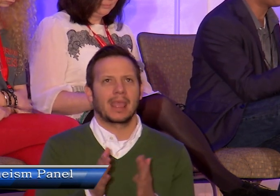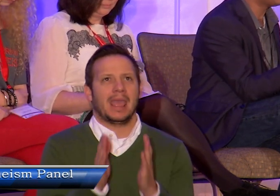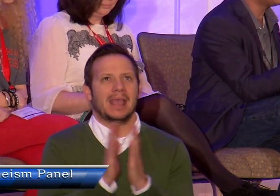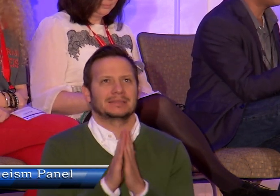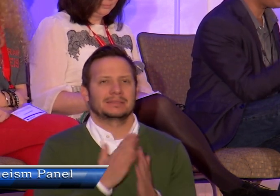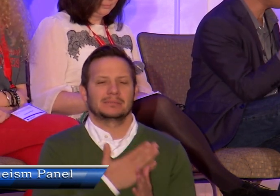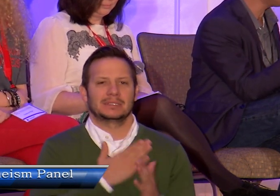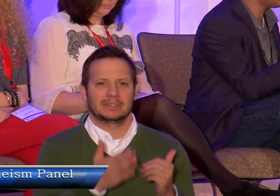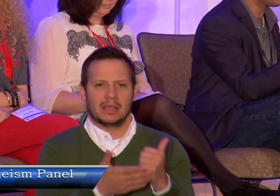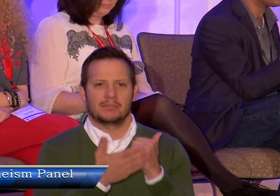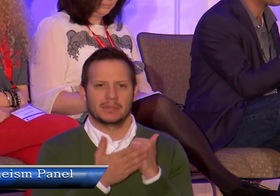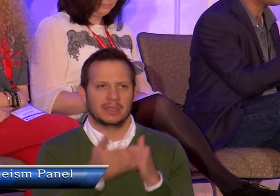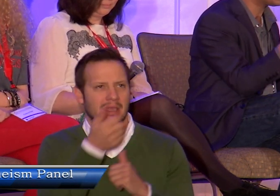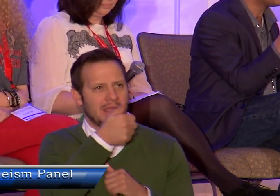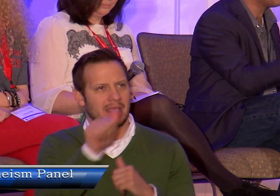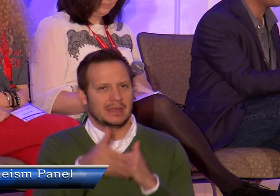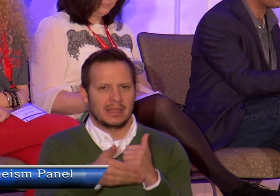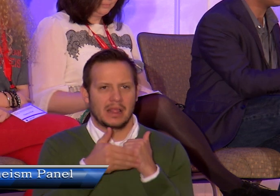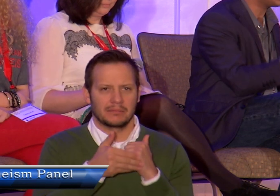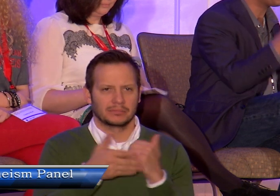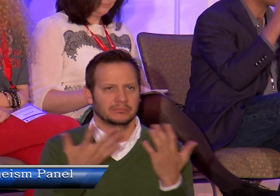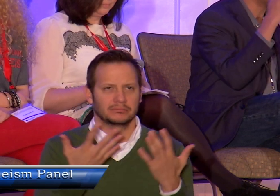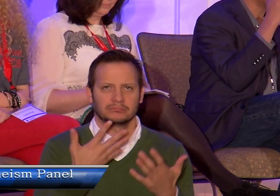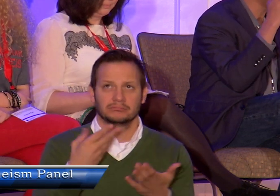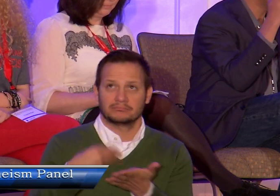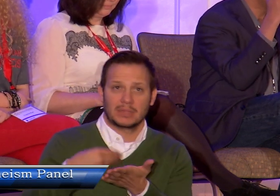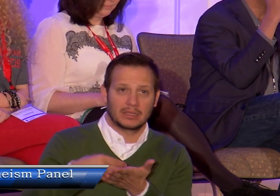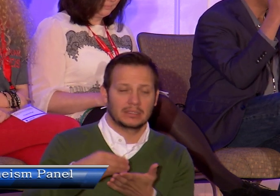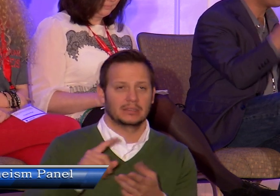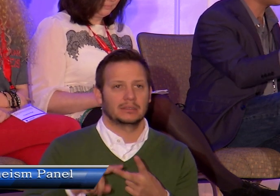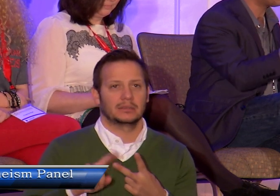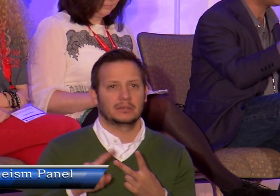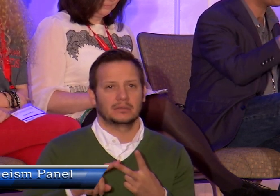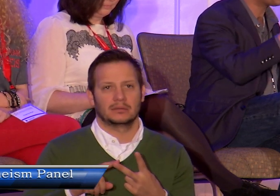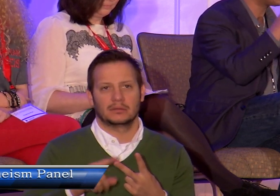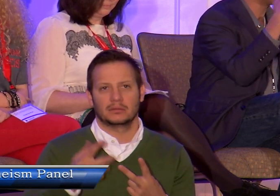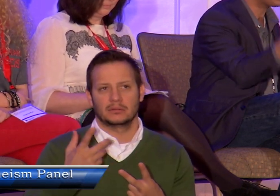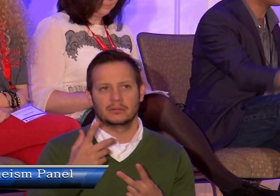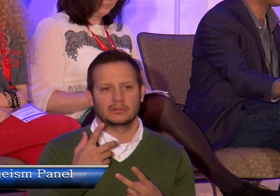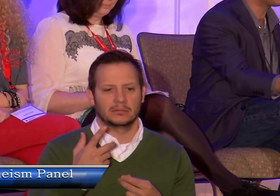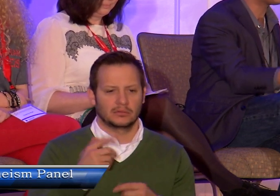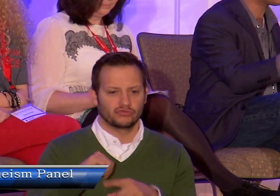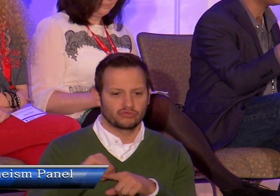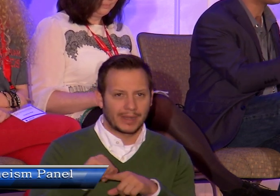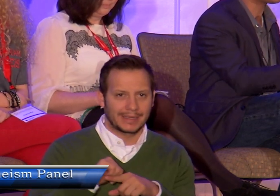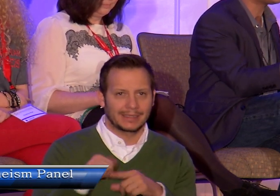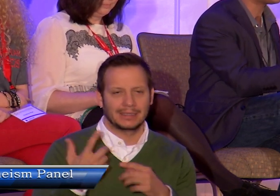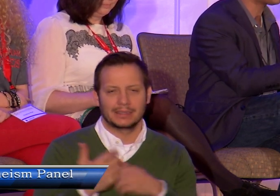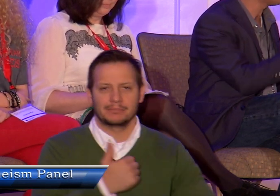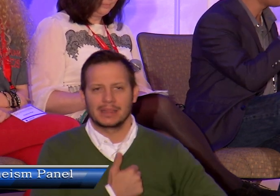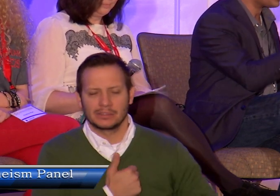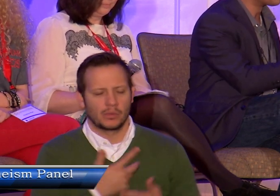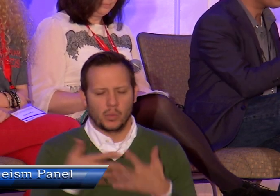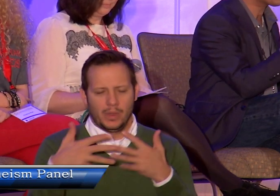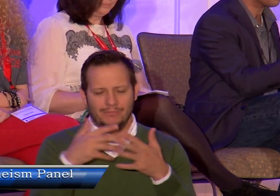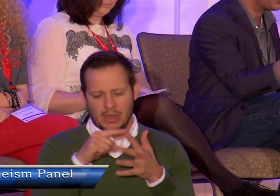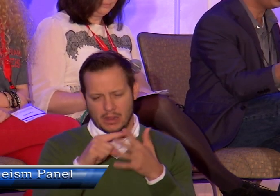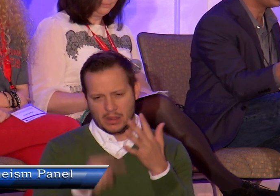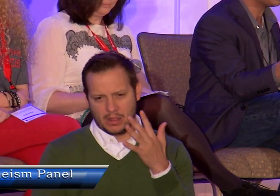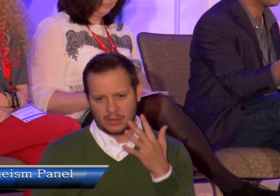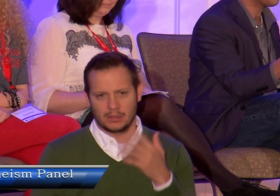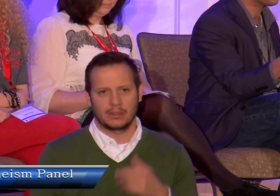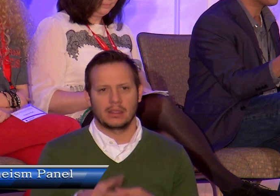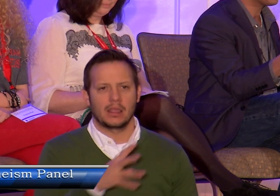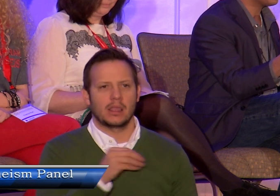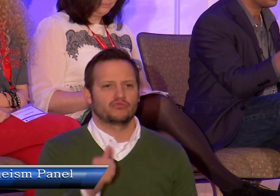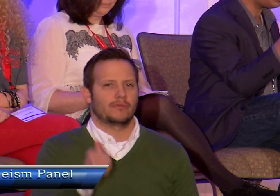help, any help, whether it was funding, whether it was money funding, whether it was training in military, et cetera, et cetera. And they were